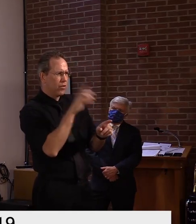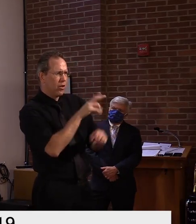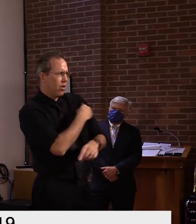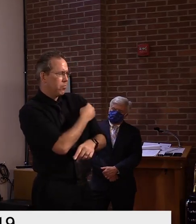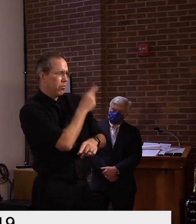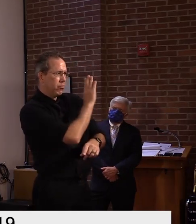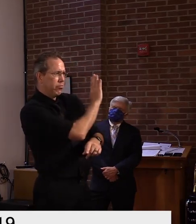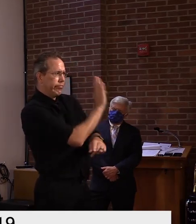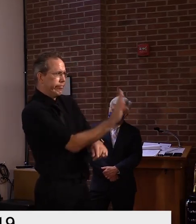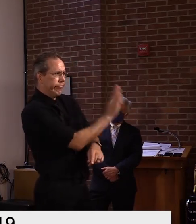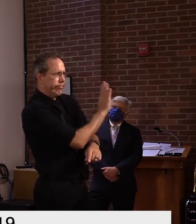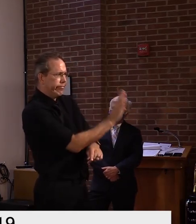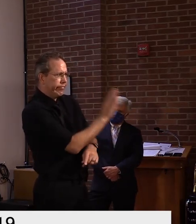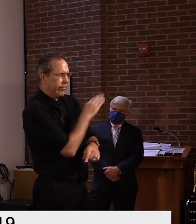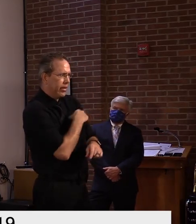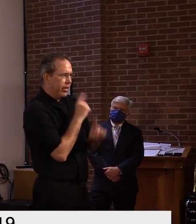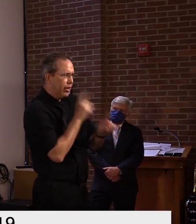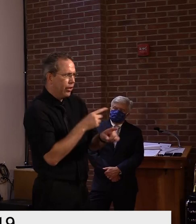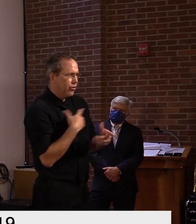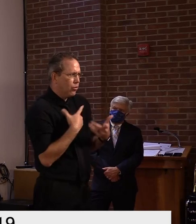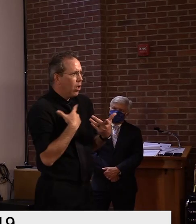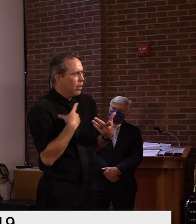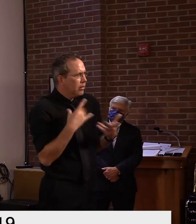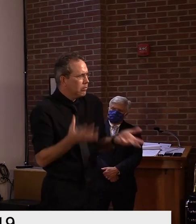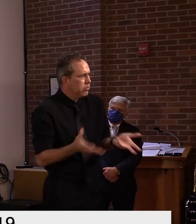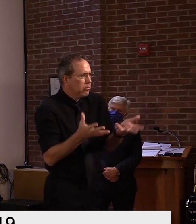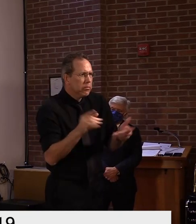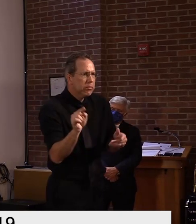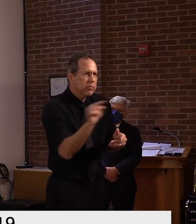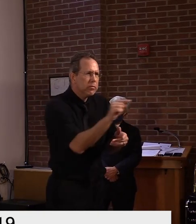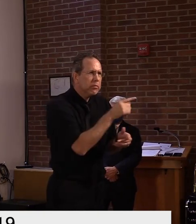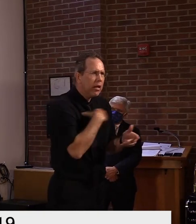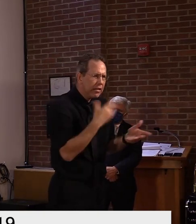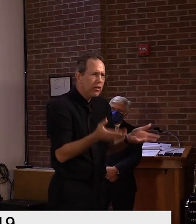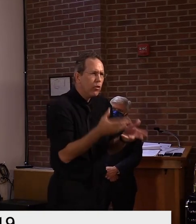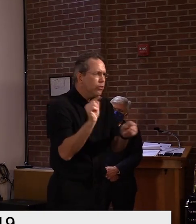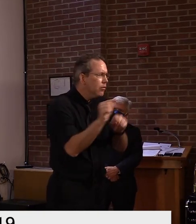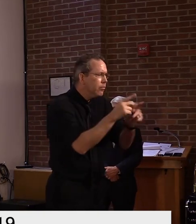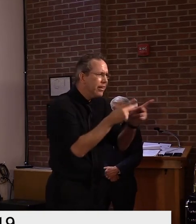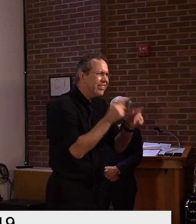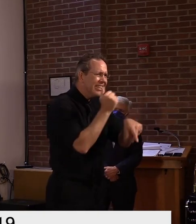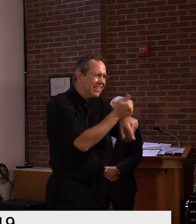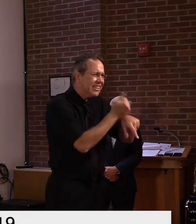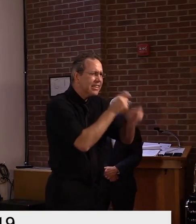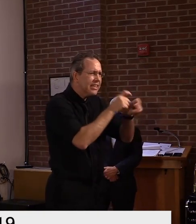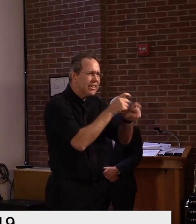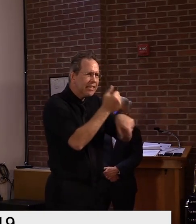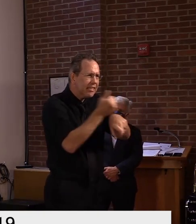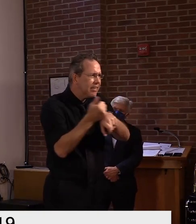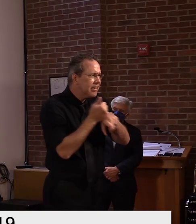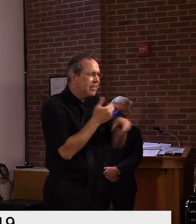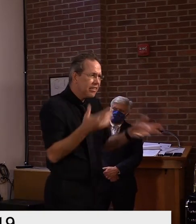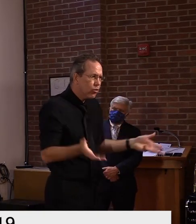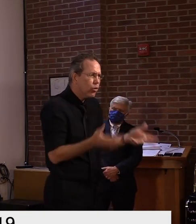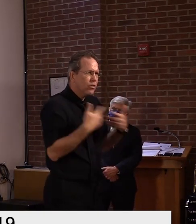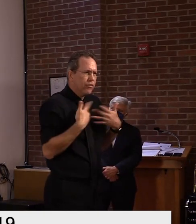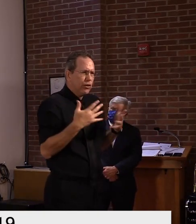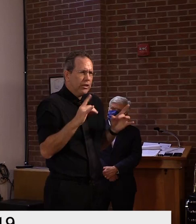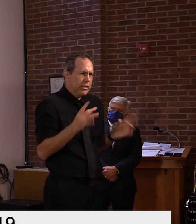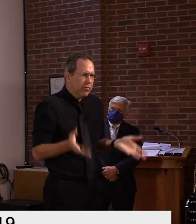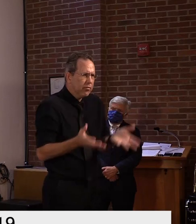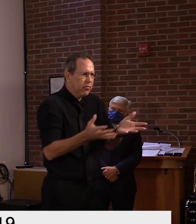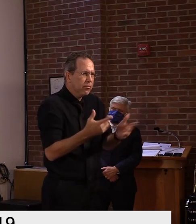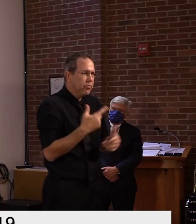layers of the healthcare network to help us in that kind of testing. And that would be an appropriate test to be scheduled by